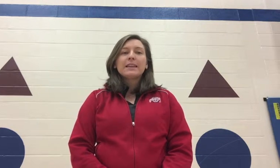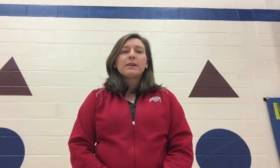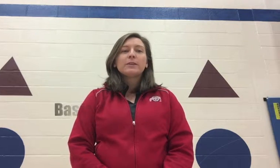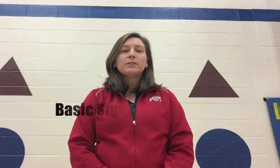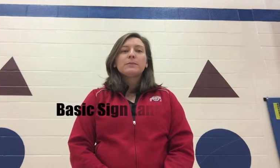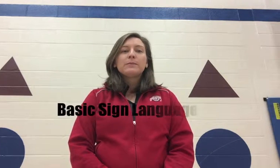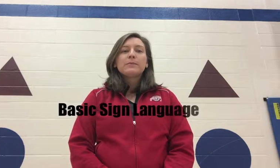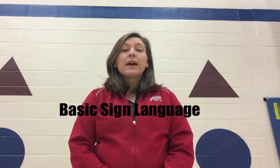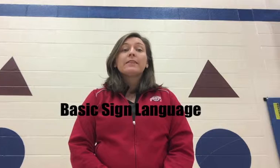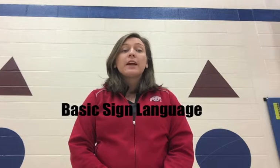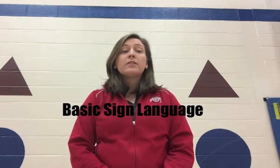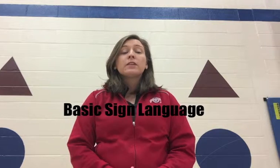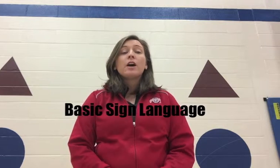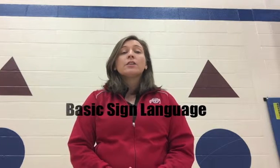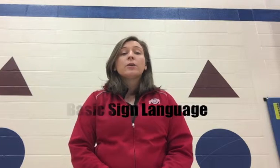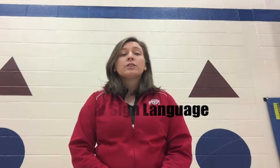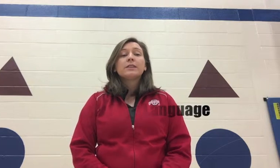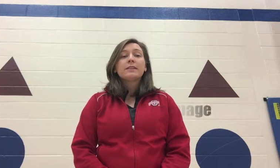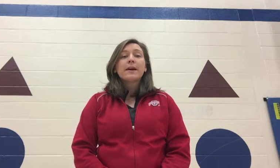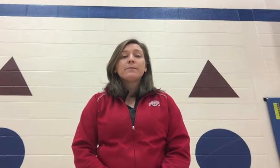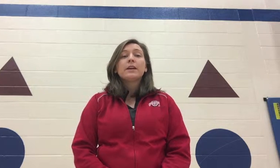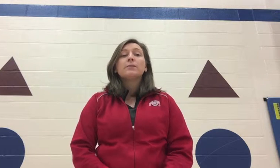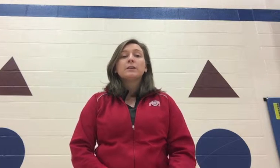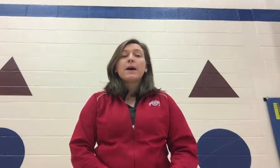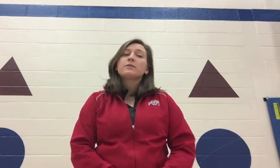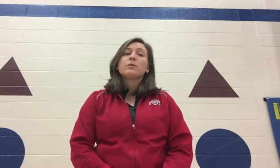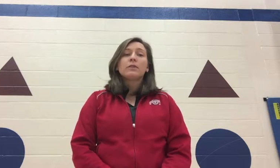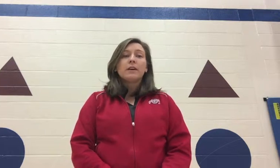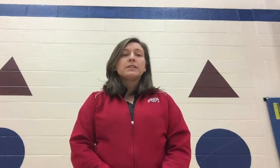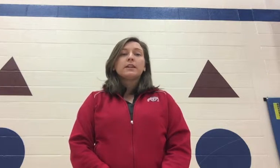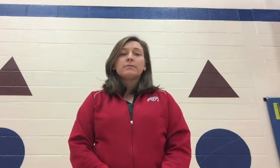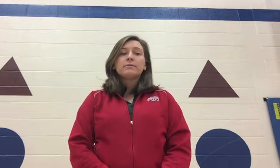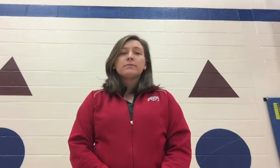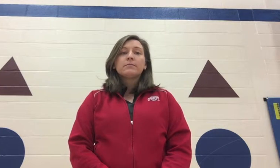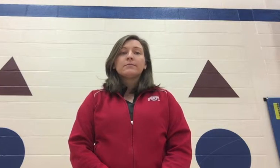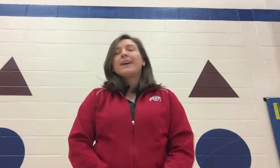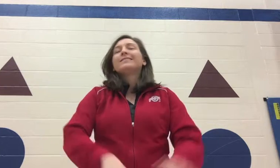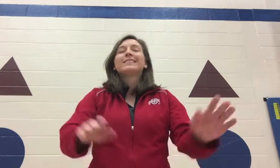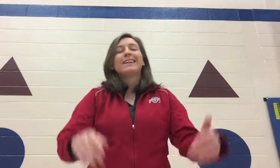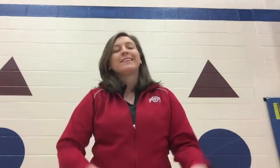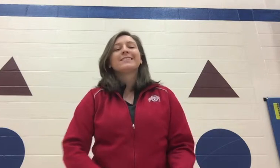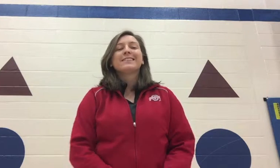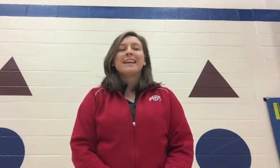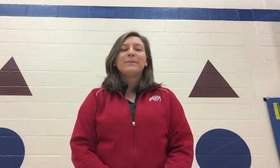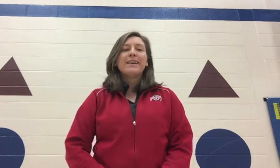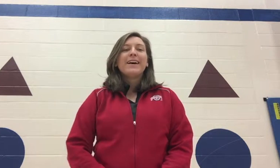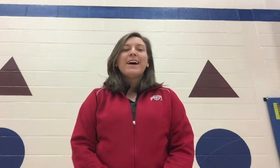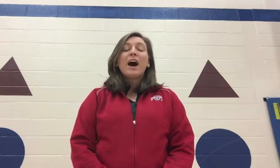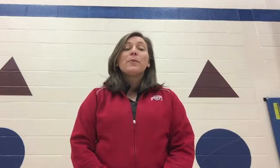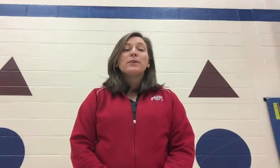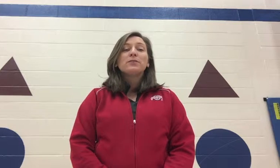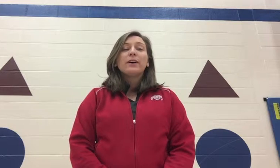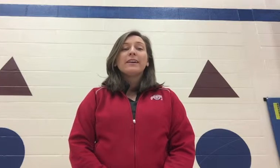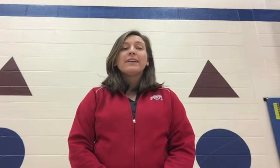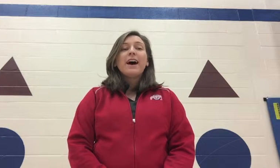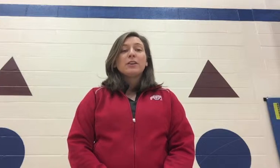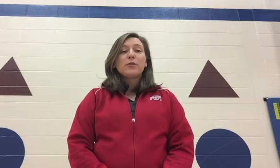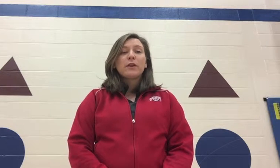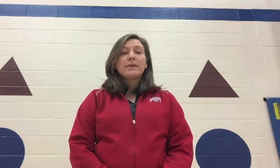language. At the end, there's a 100-question exam that you must pass in order to volunteer. I'm just kidding, there's no exam. I hope you enjoy. I look forward to meeting